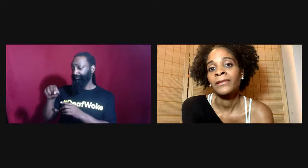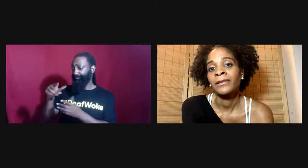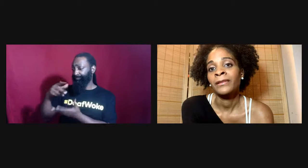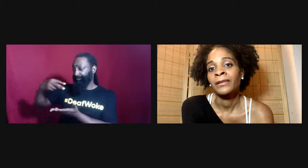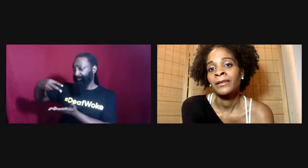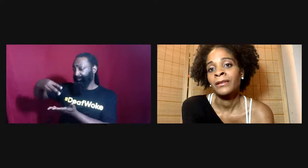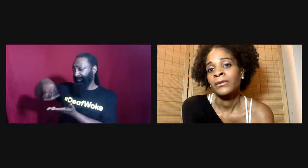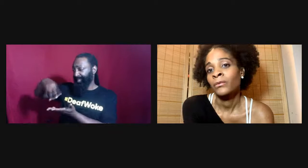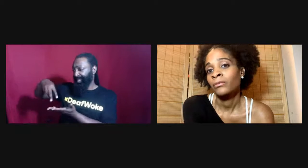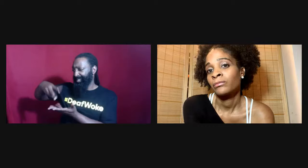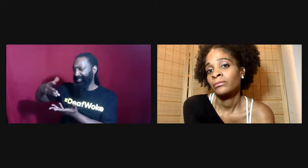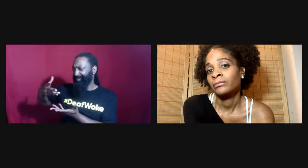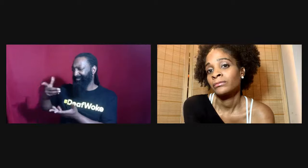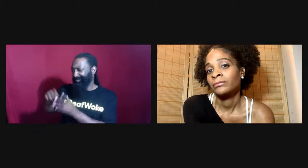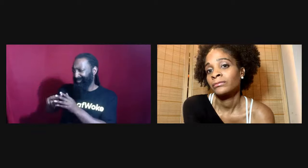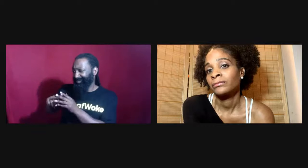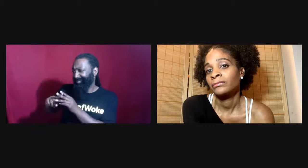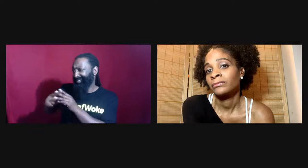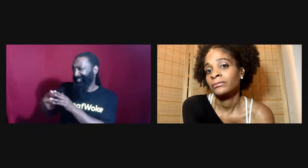Yeah, it's kind of a 2-in-1 question.